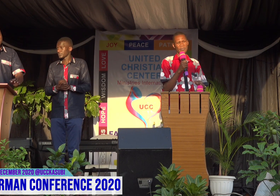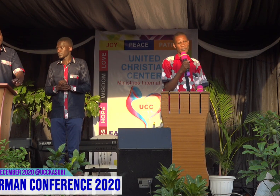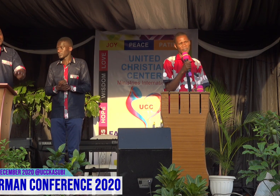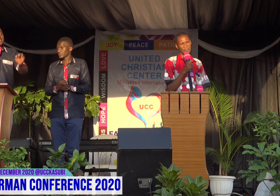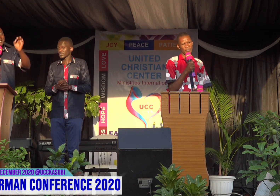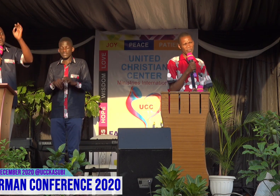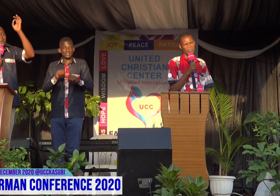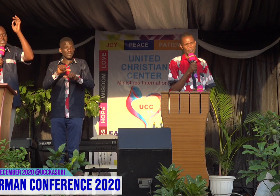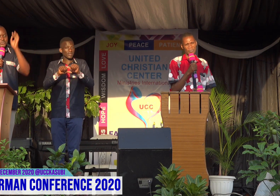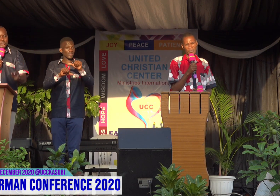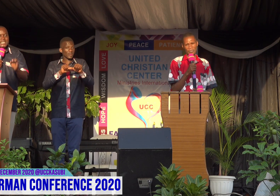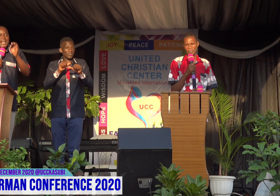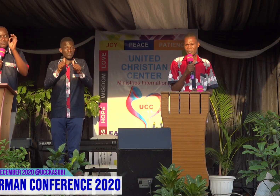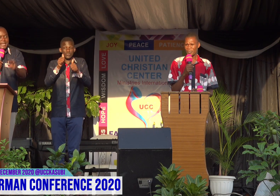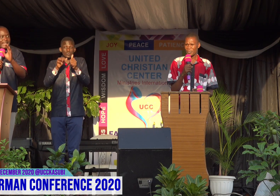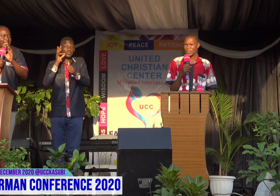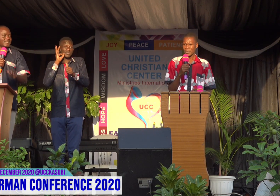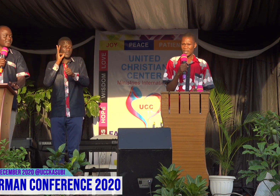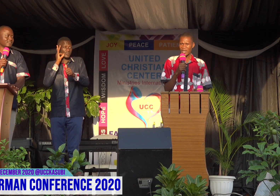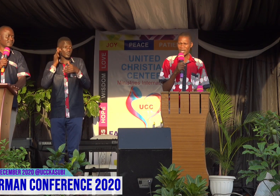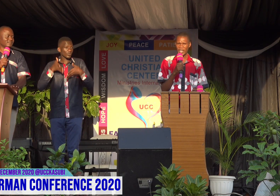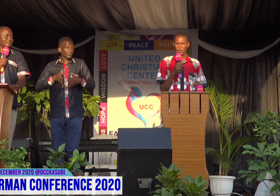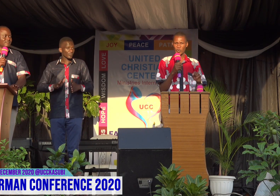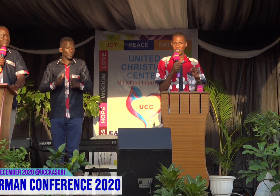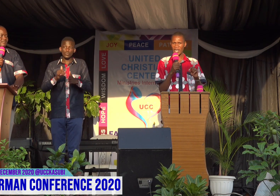It's about which fruit are you bearing.